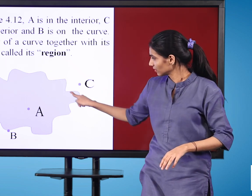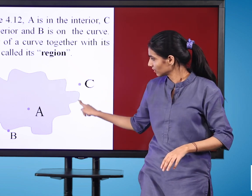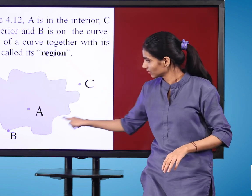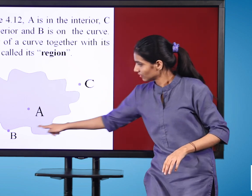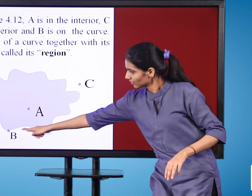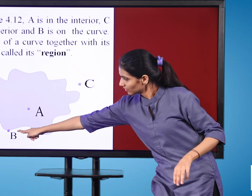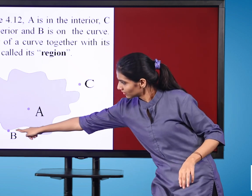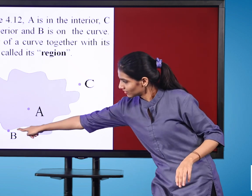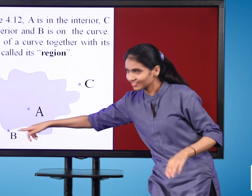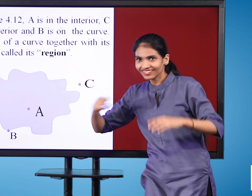curve.